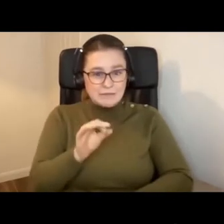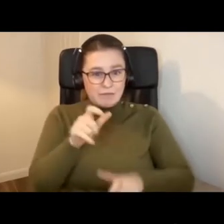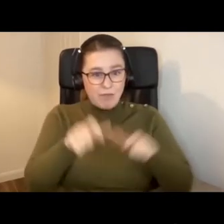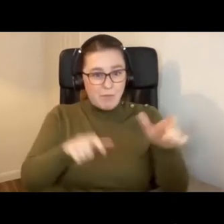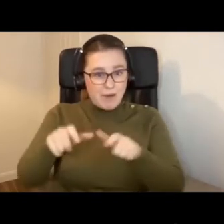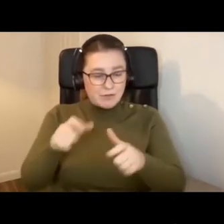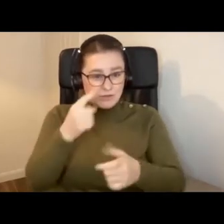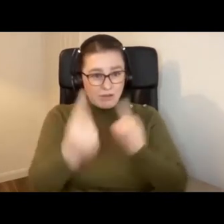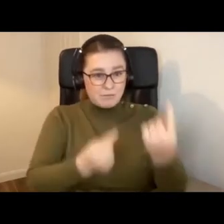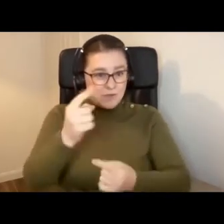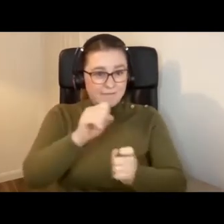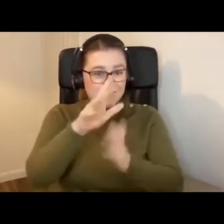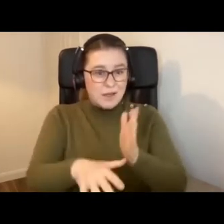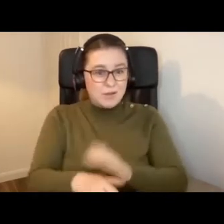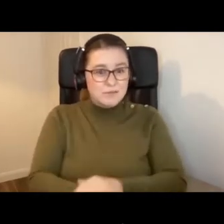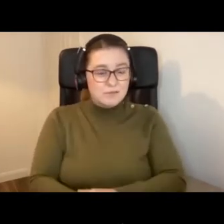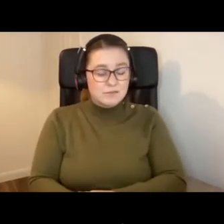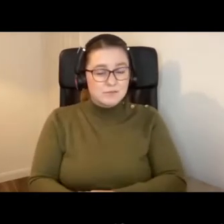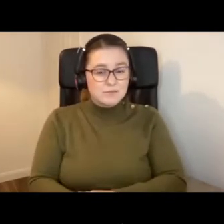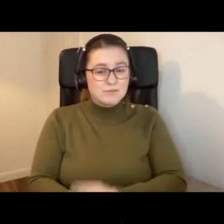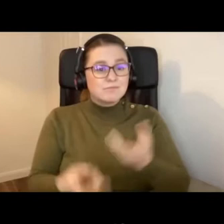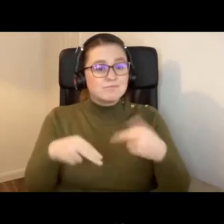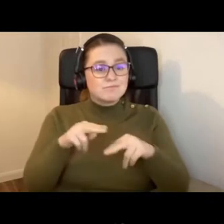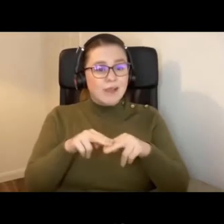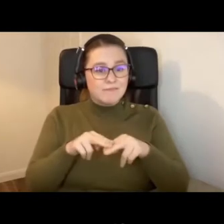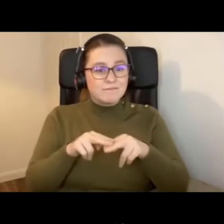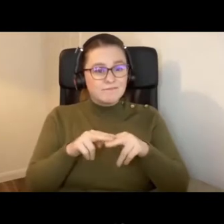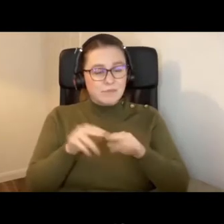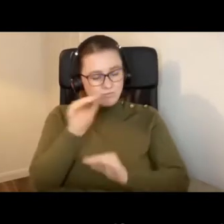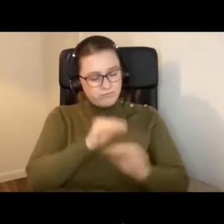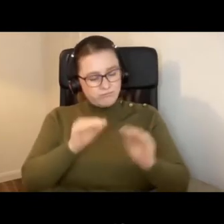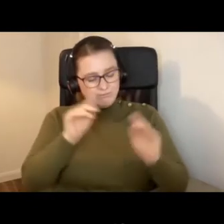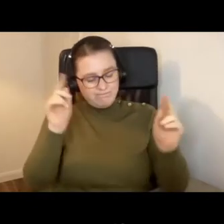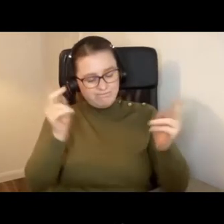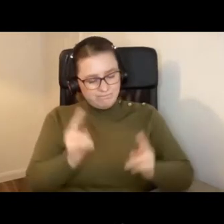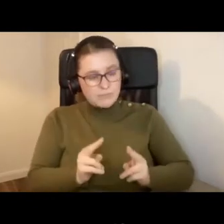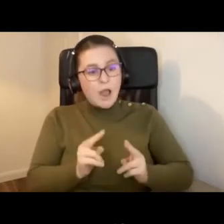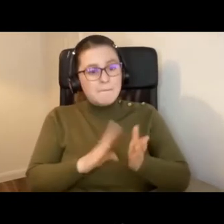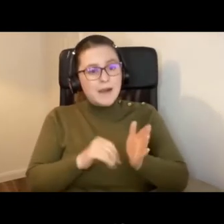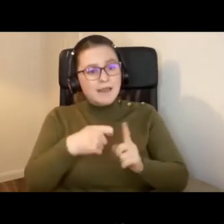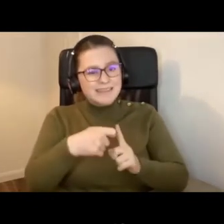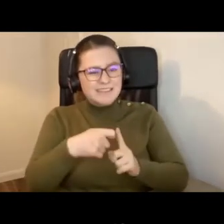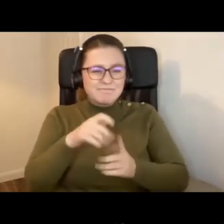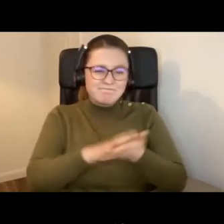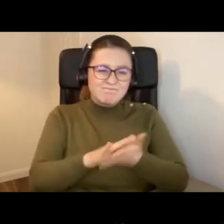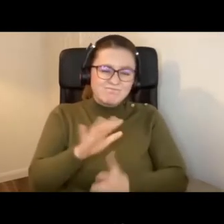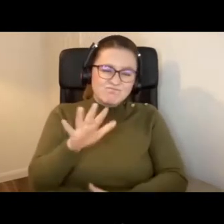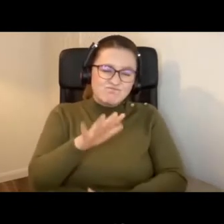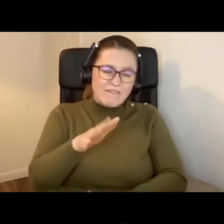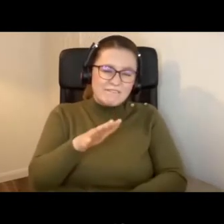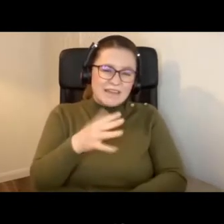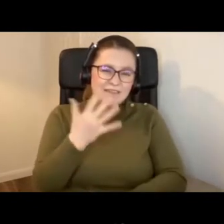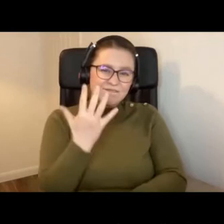disabled. If we extrapolate that to Milton Keynes, it means there's probably around about